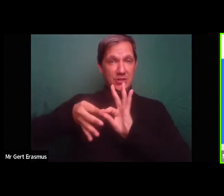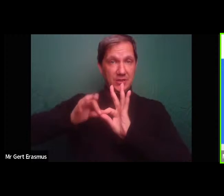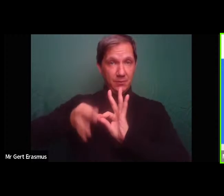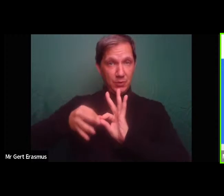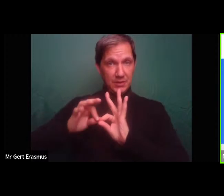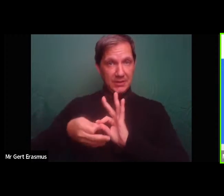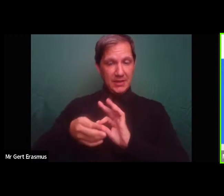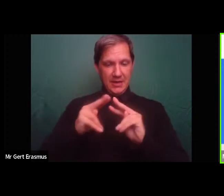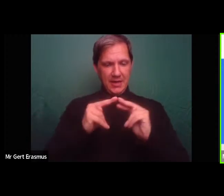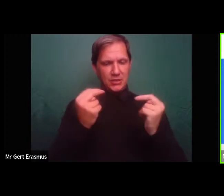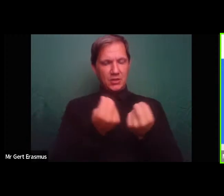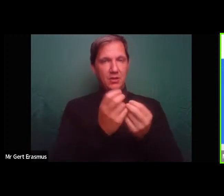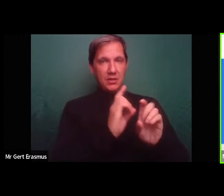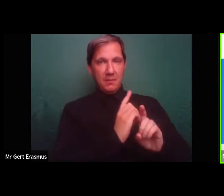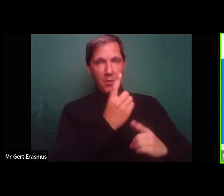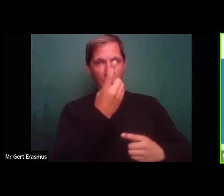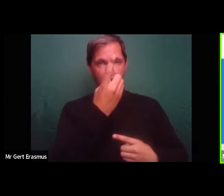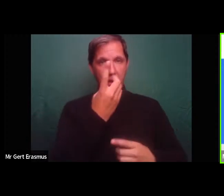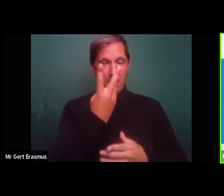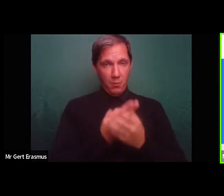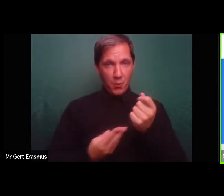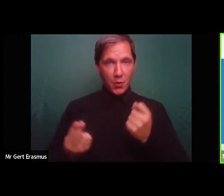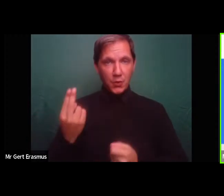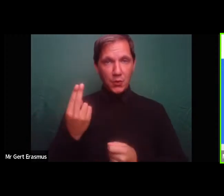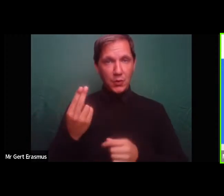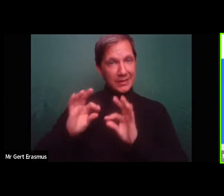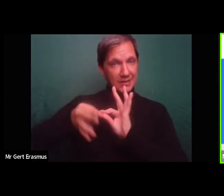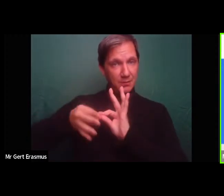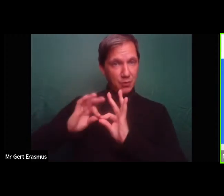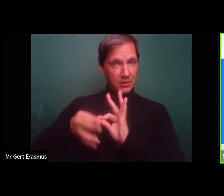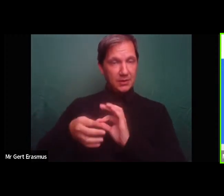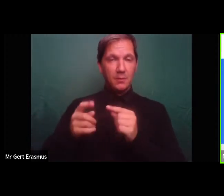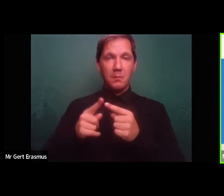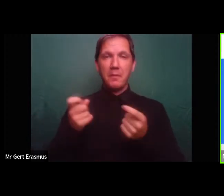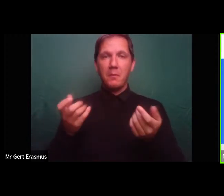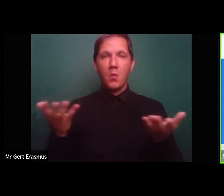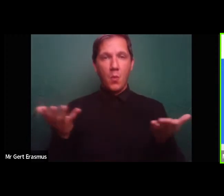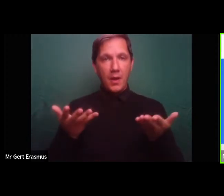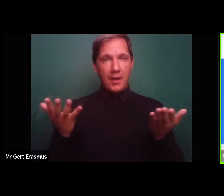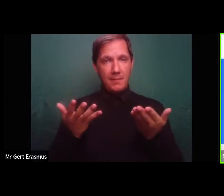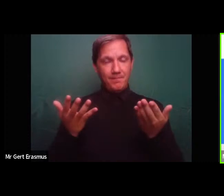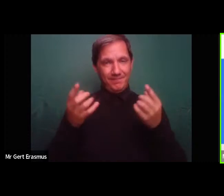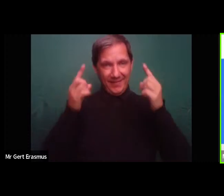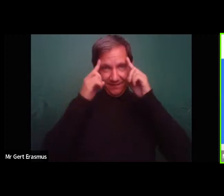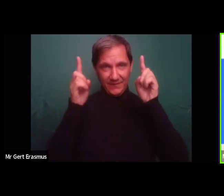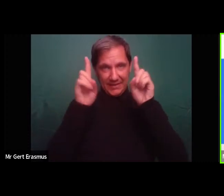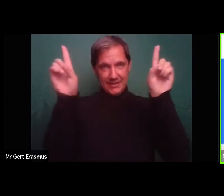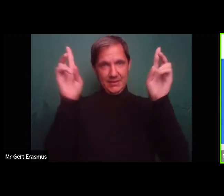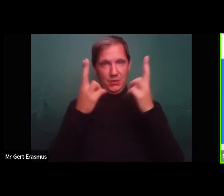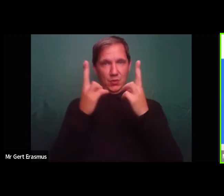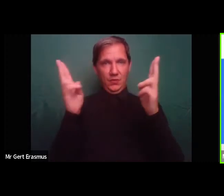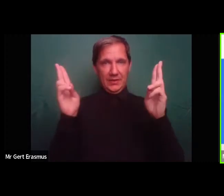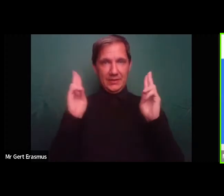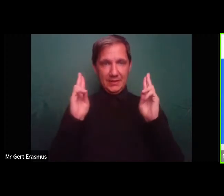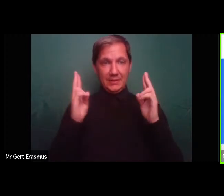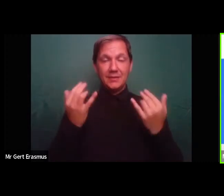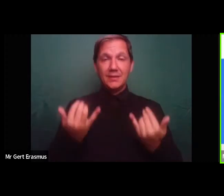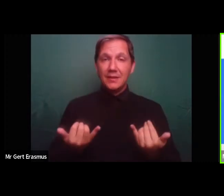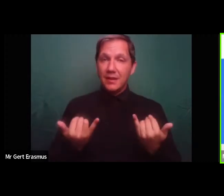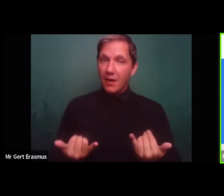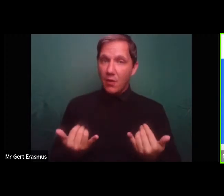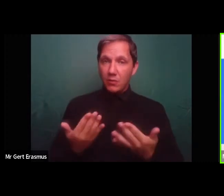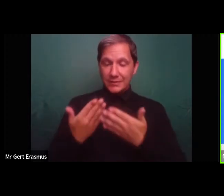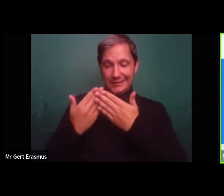and translation, which she obtained from the University of the Witwatersrand. She is currently studying for